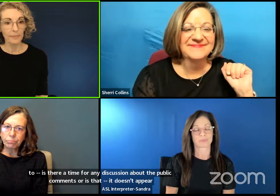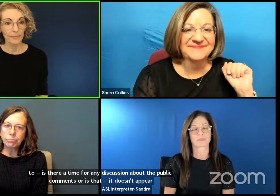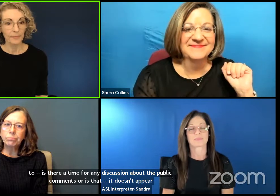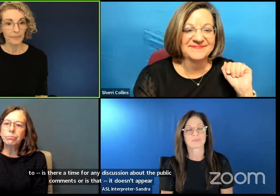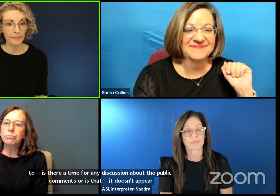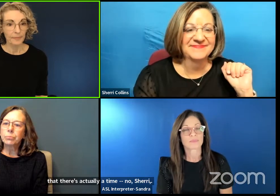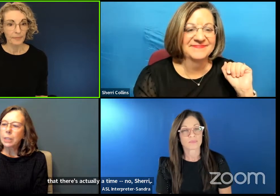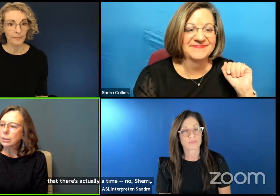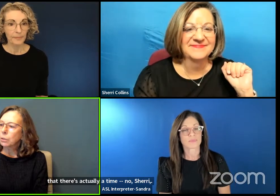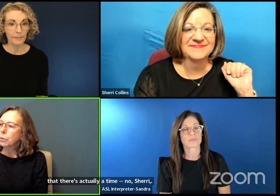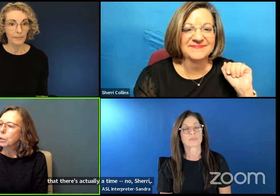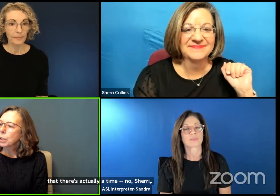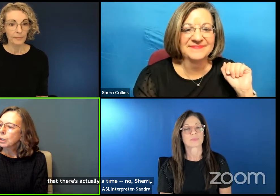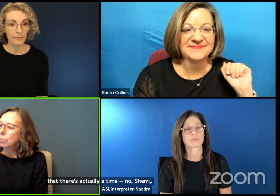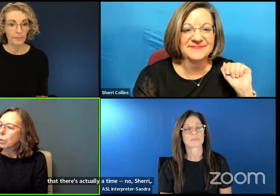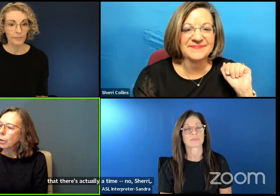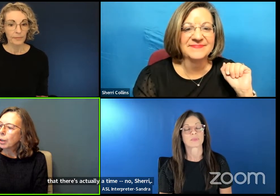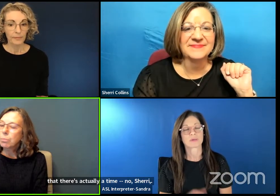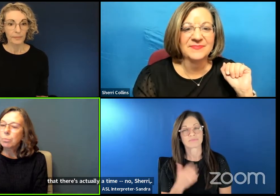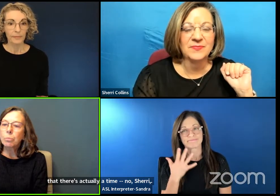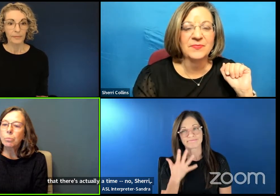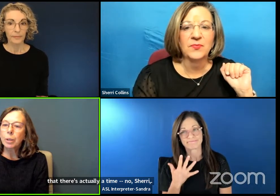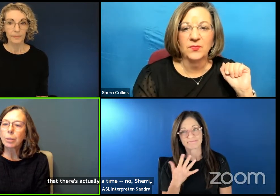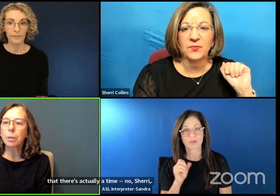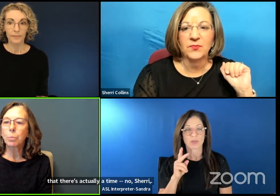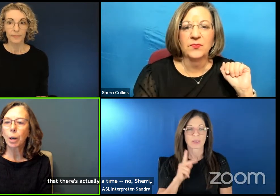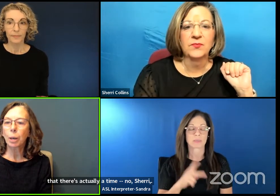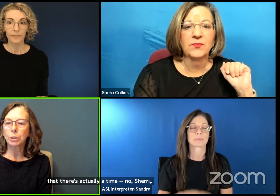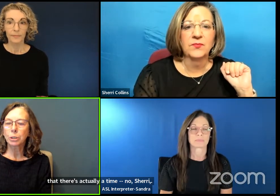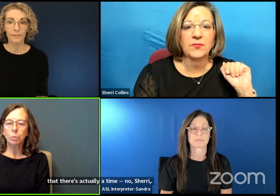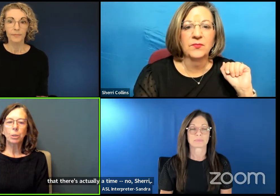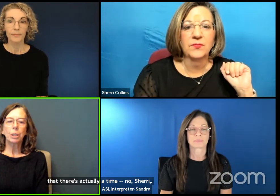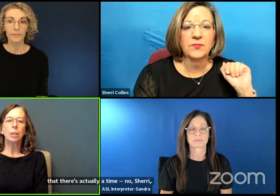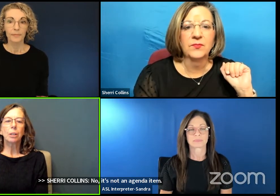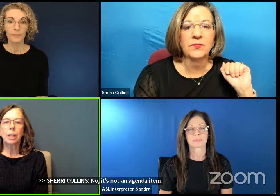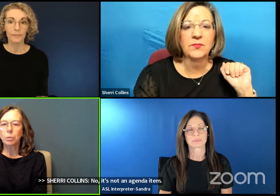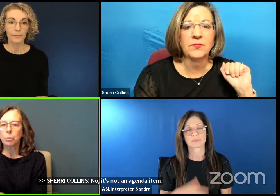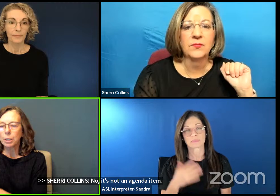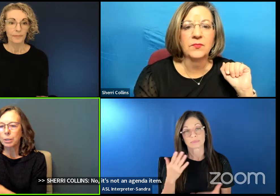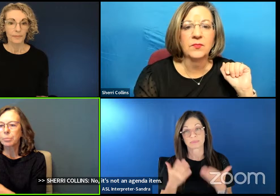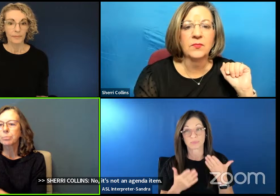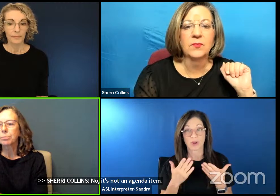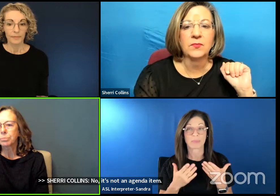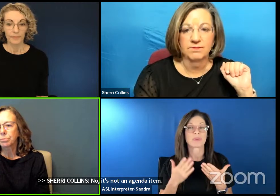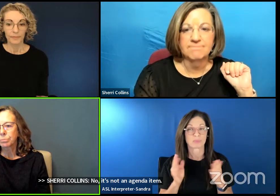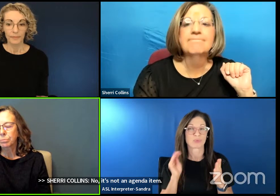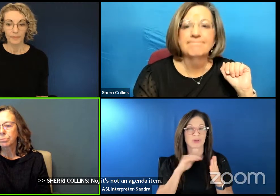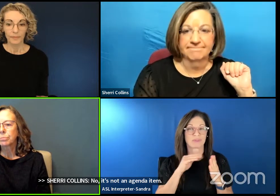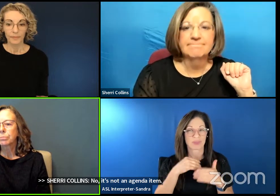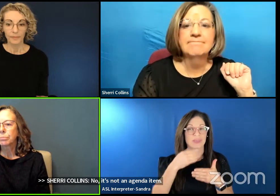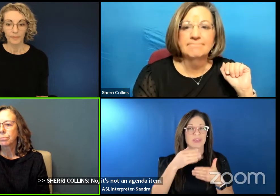item. That's unfortunate. Okay, then perhaps it should be the next meeting.